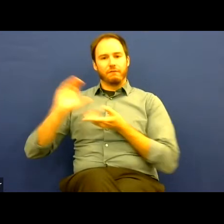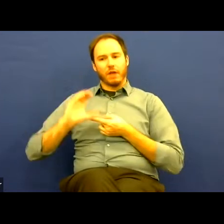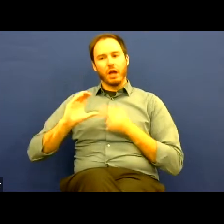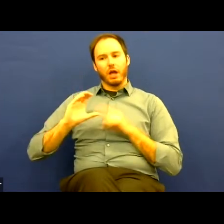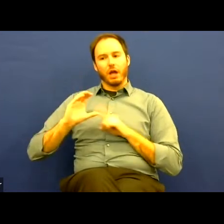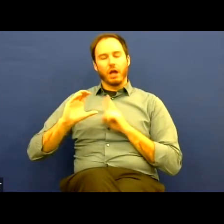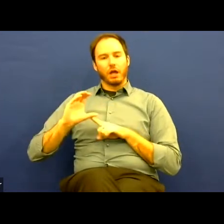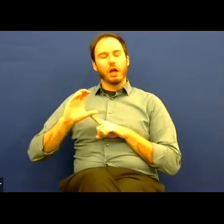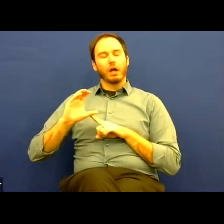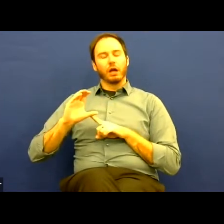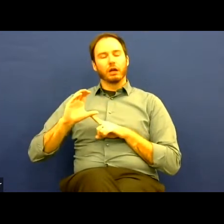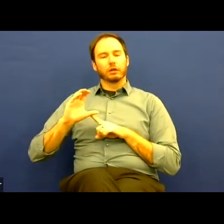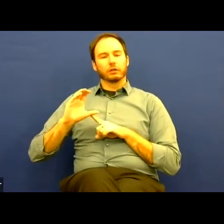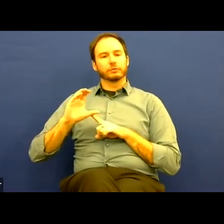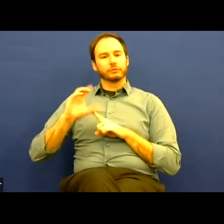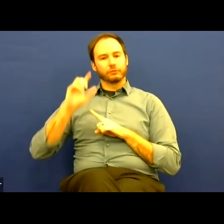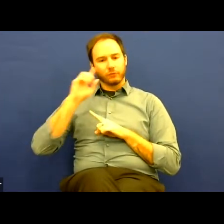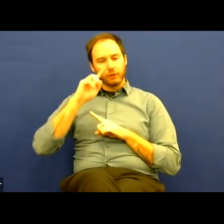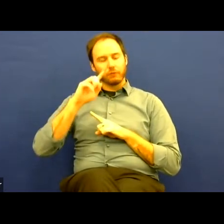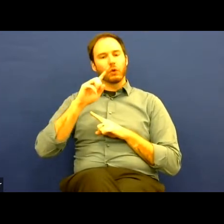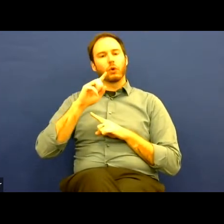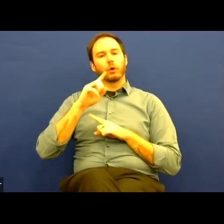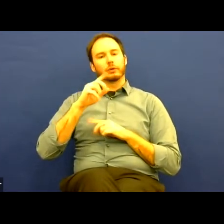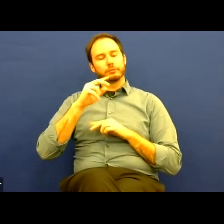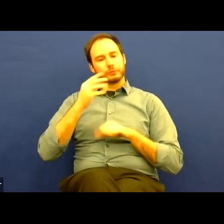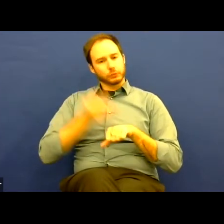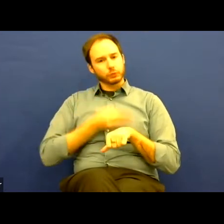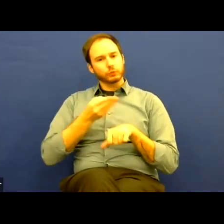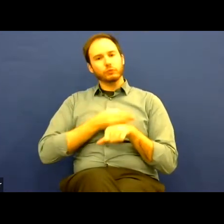were for infrastructure improvements.